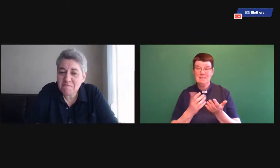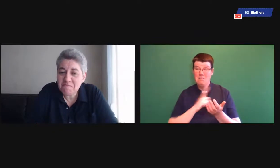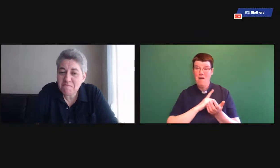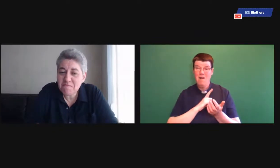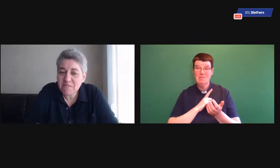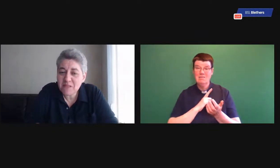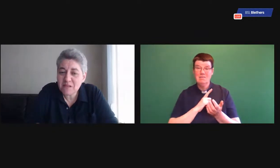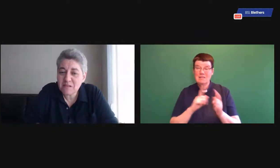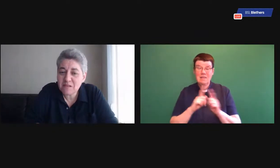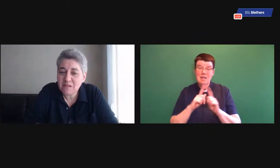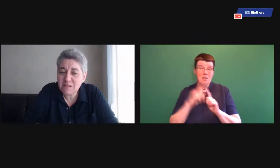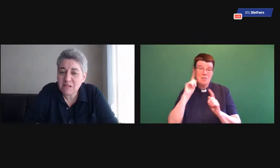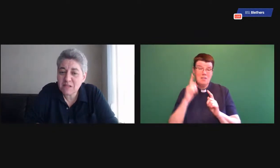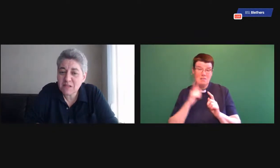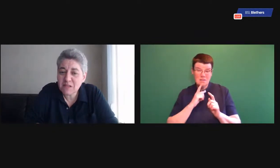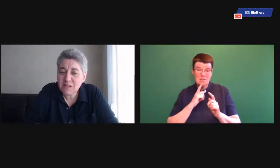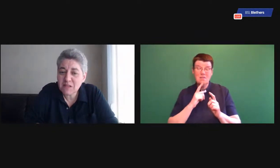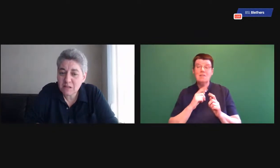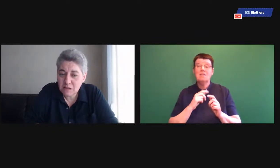Well,